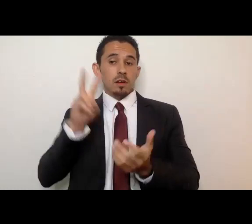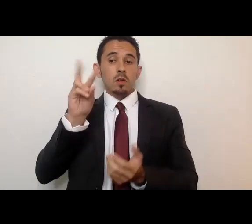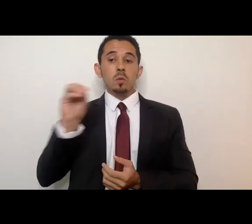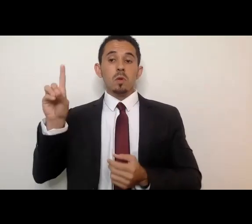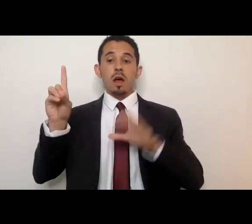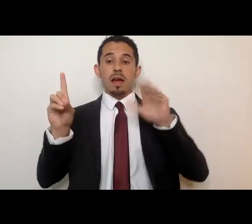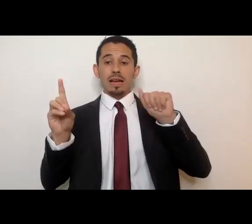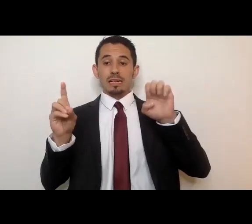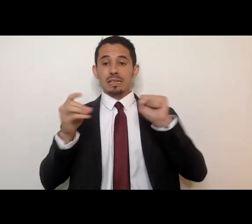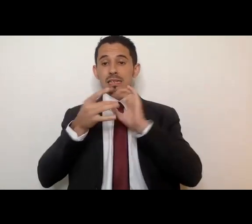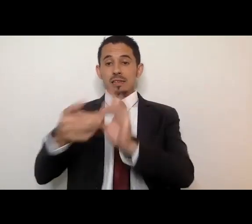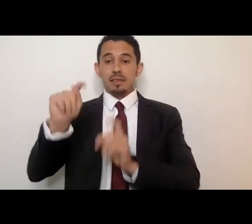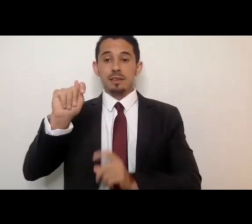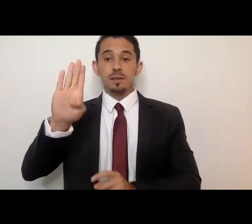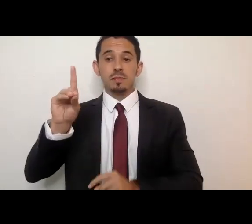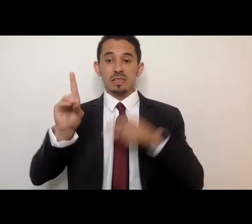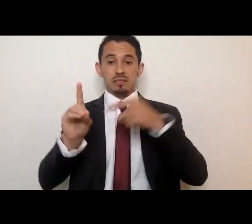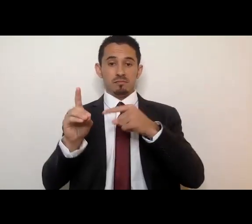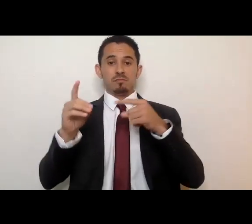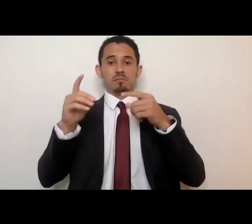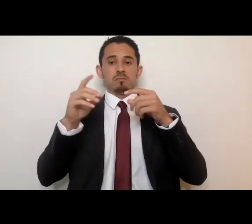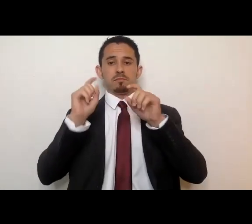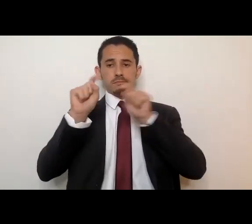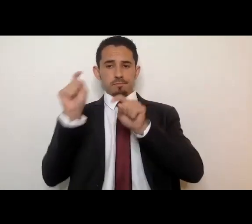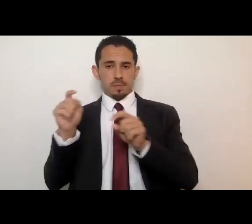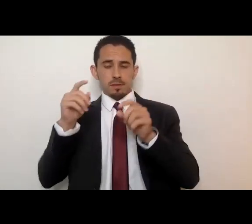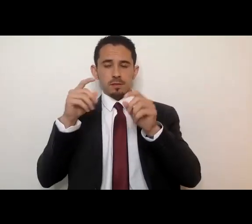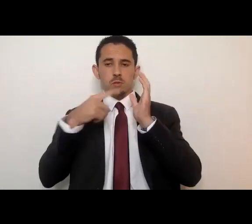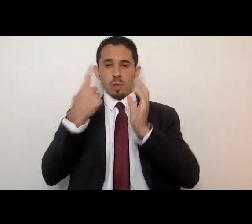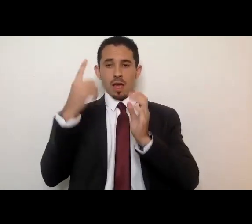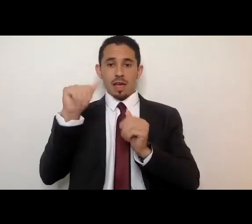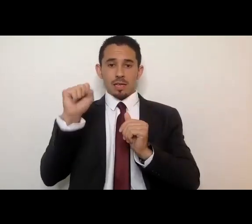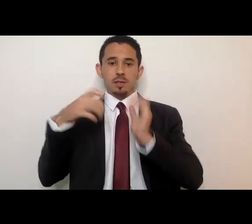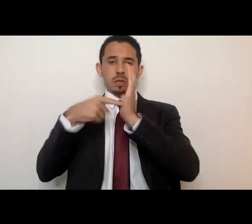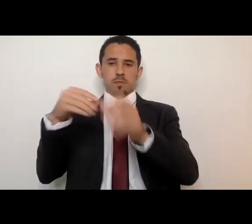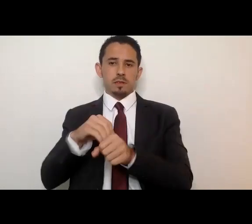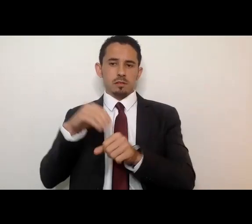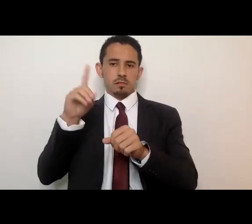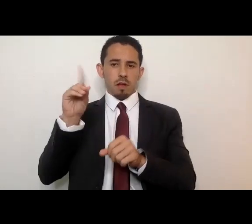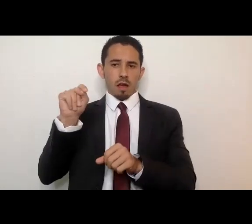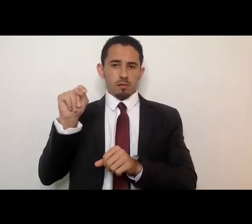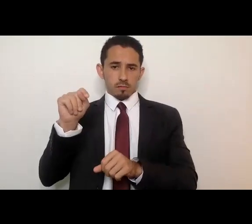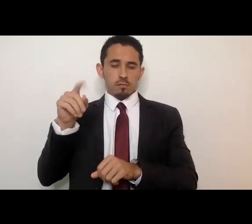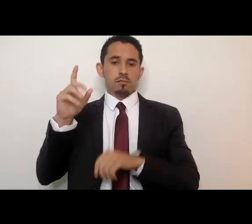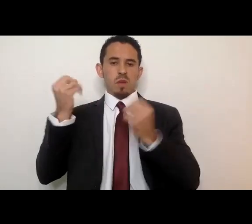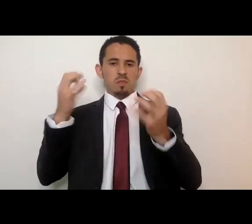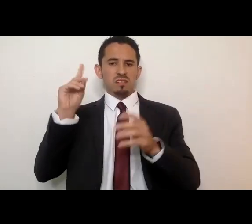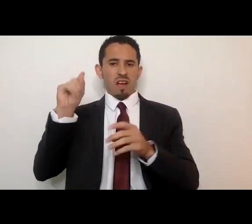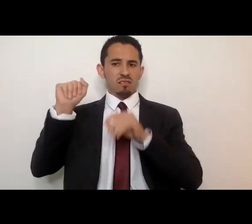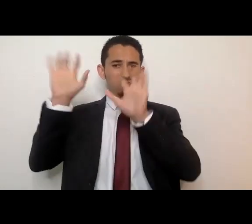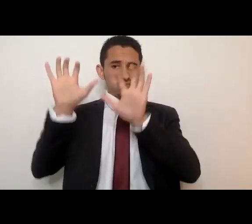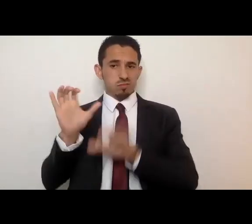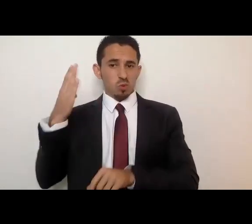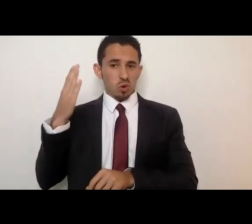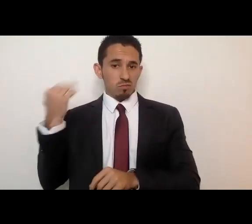This example here shows a map of the US from 2001 to 2015 and incidences of Lyme disease.